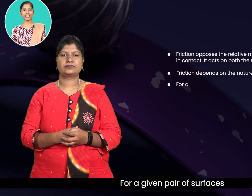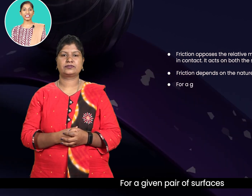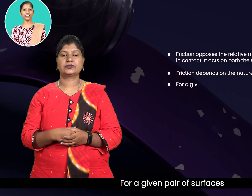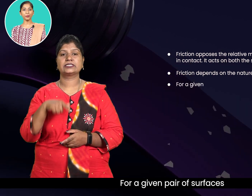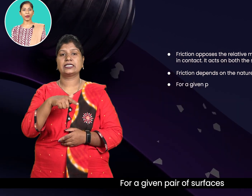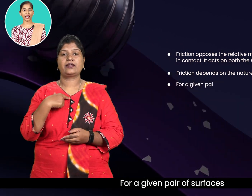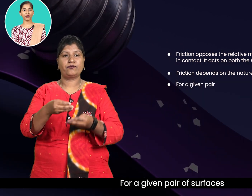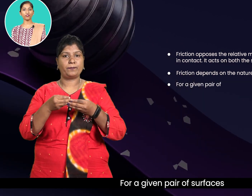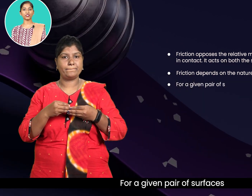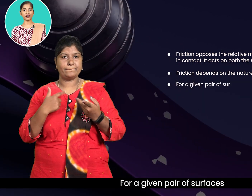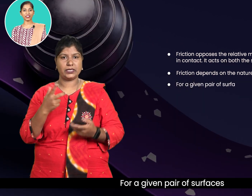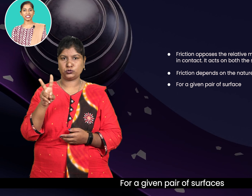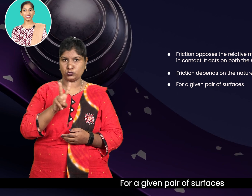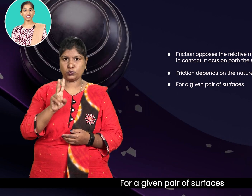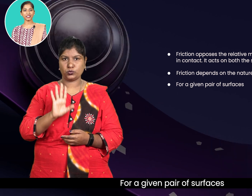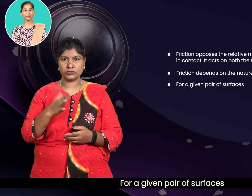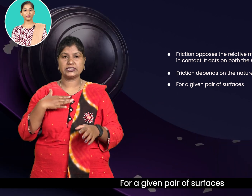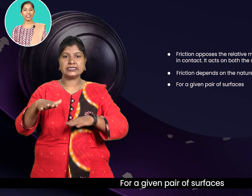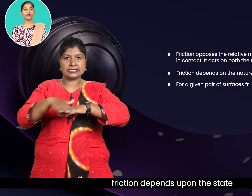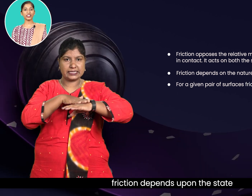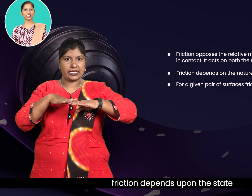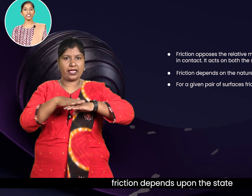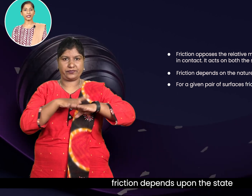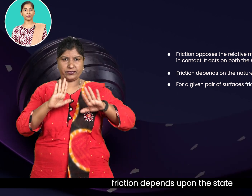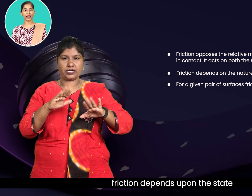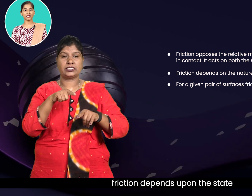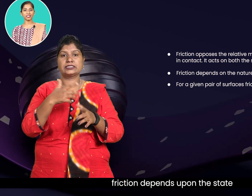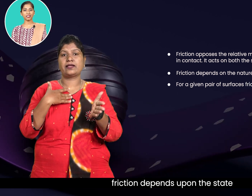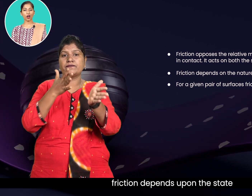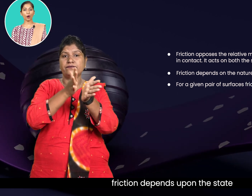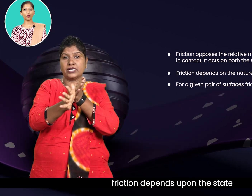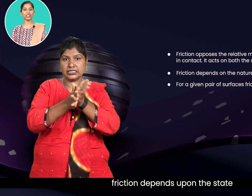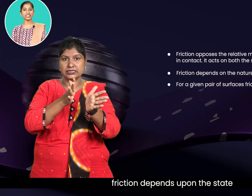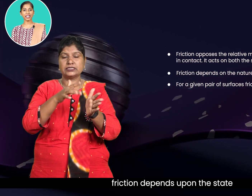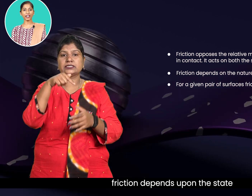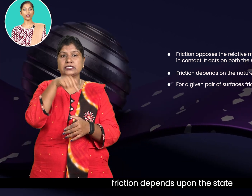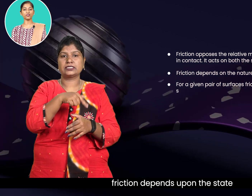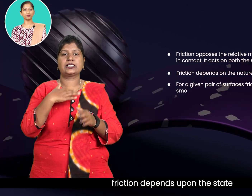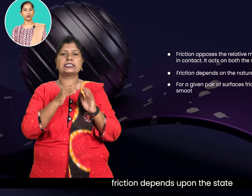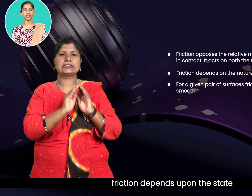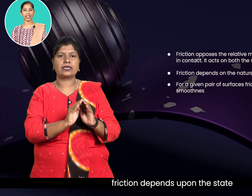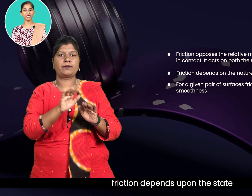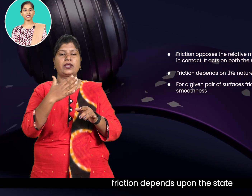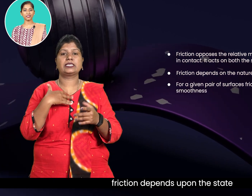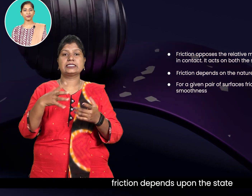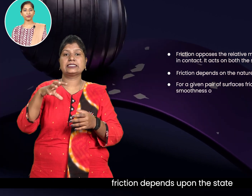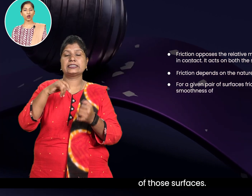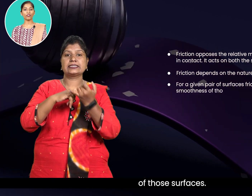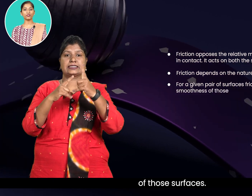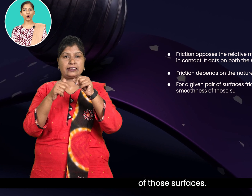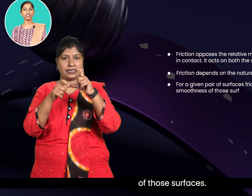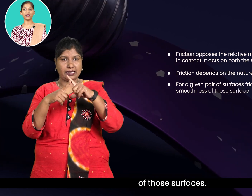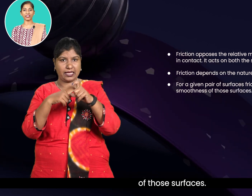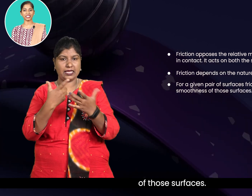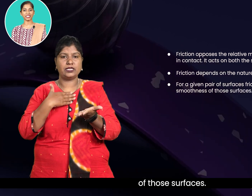For a given pair of surfaces, friction depends upon the state of smoothness